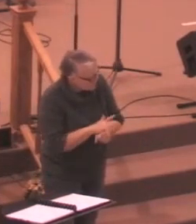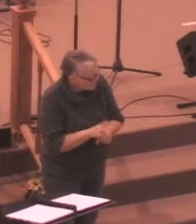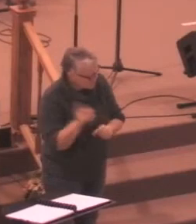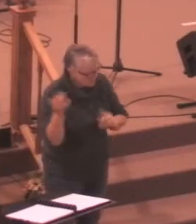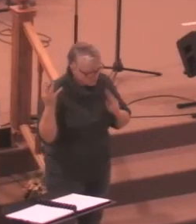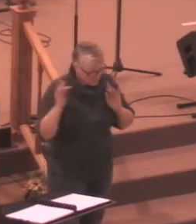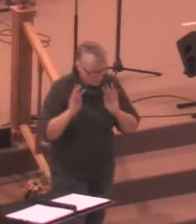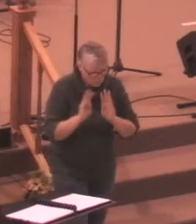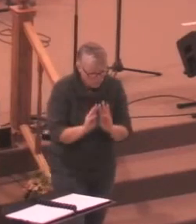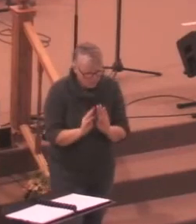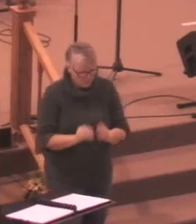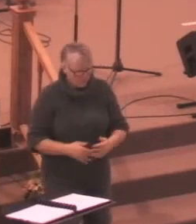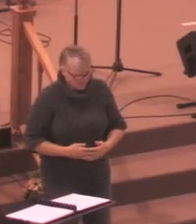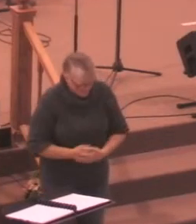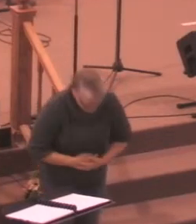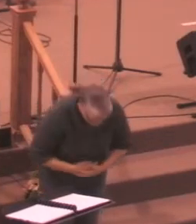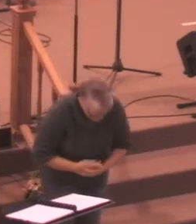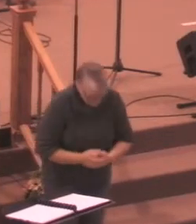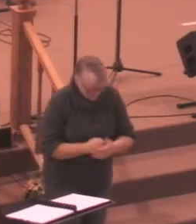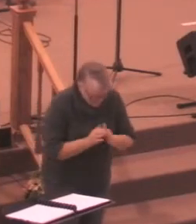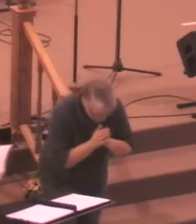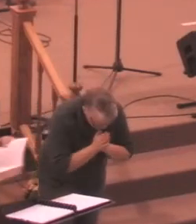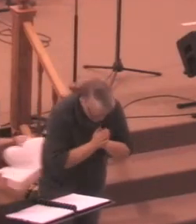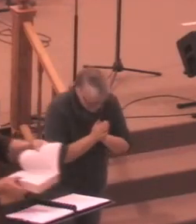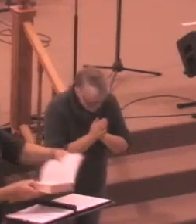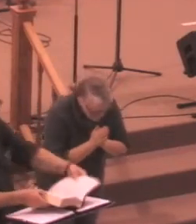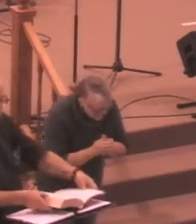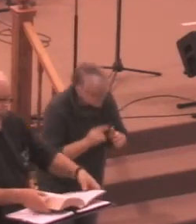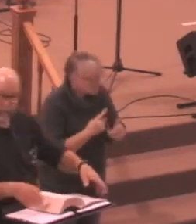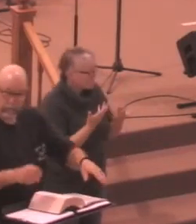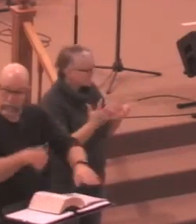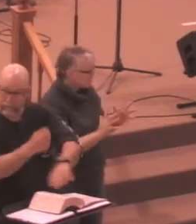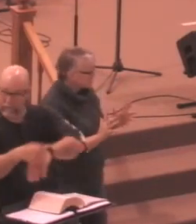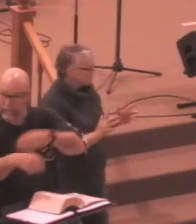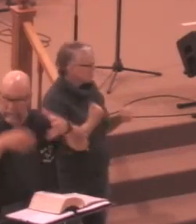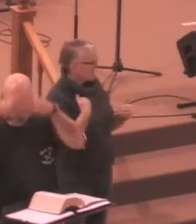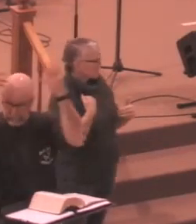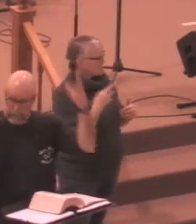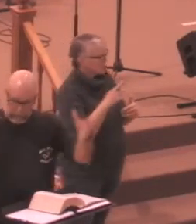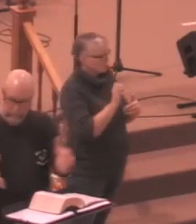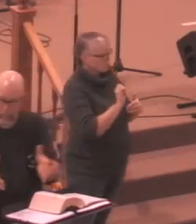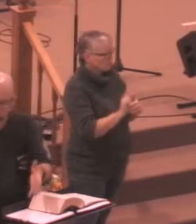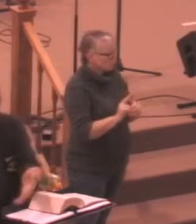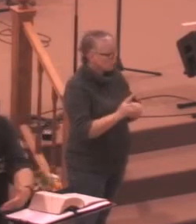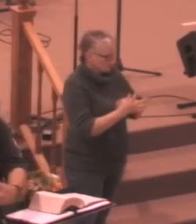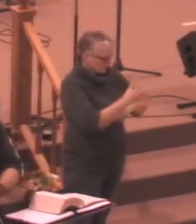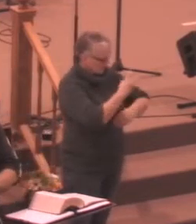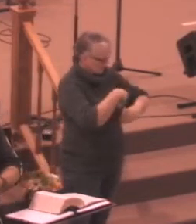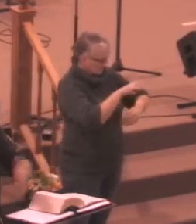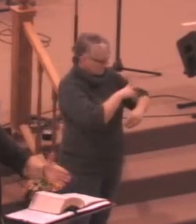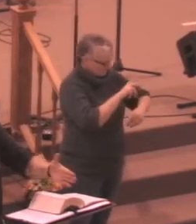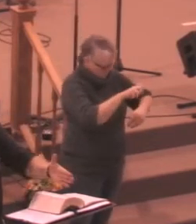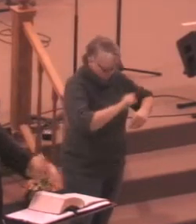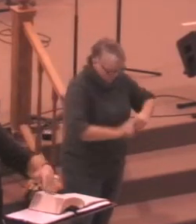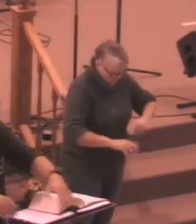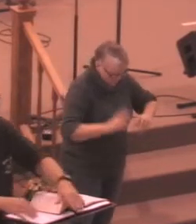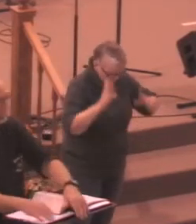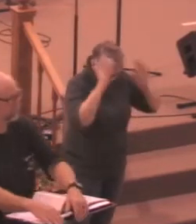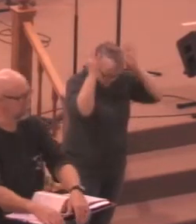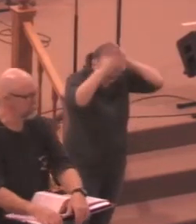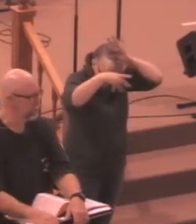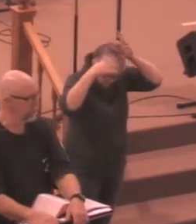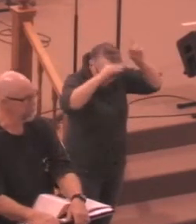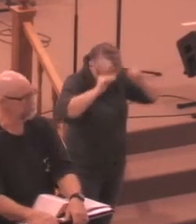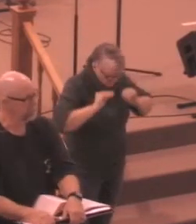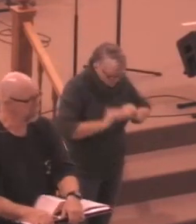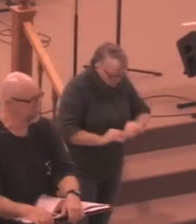pray their thing when they're all done, and then they got a ritual where they undo everything and put everything back in their